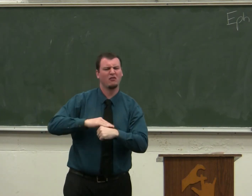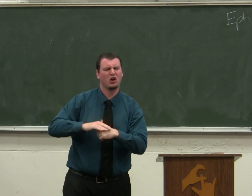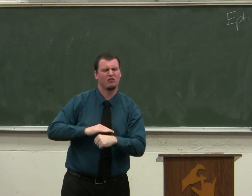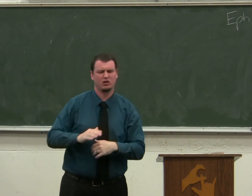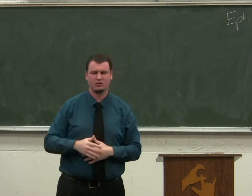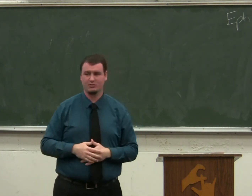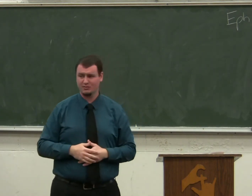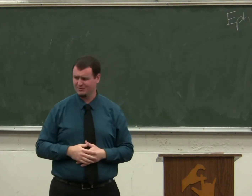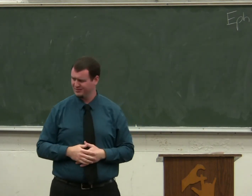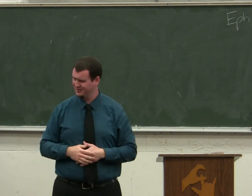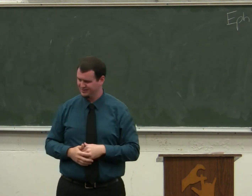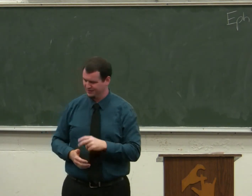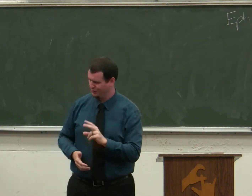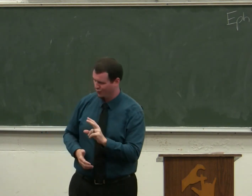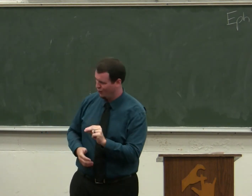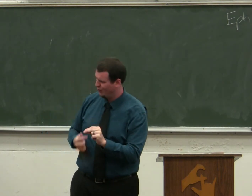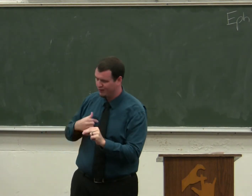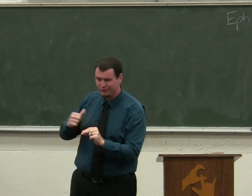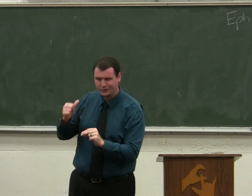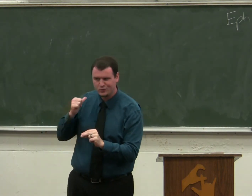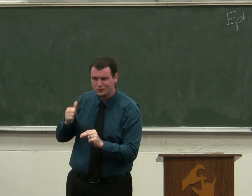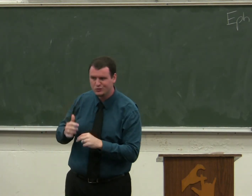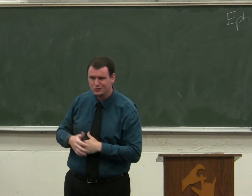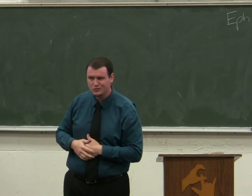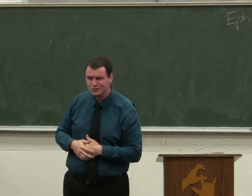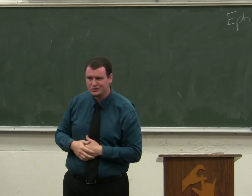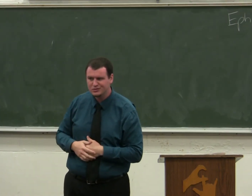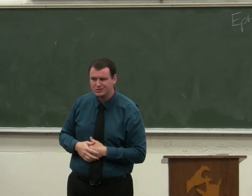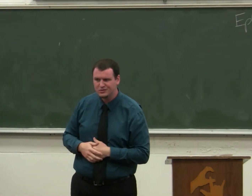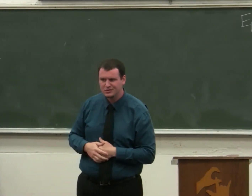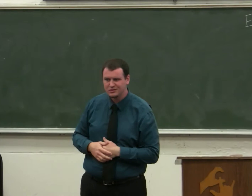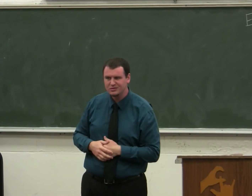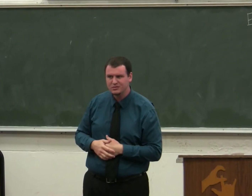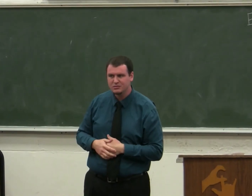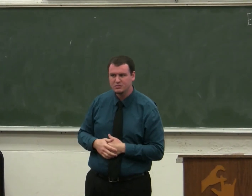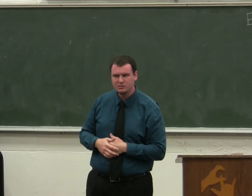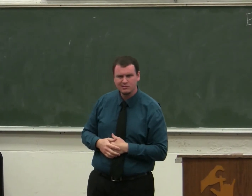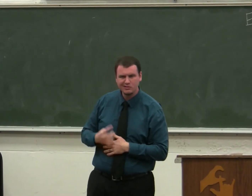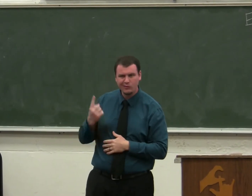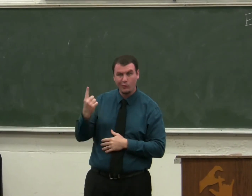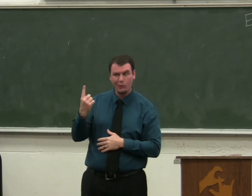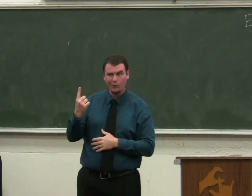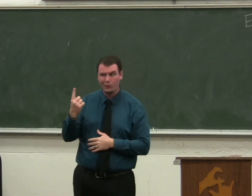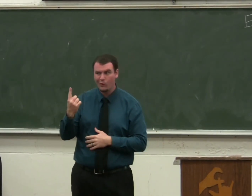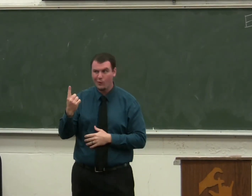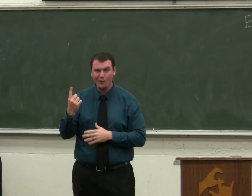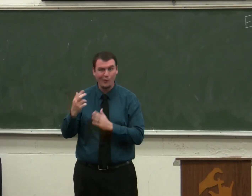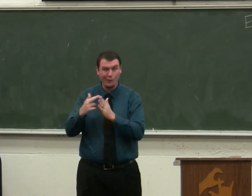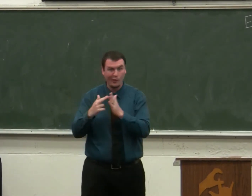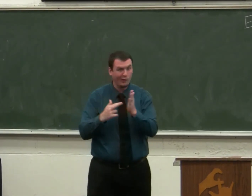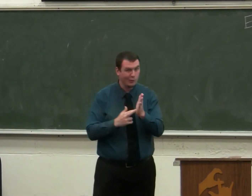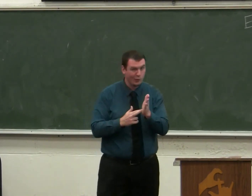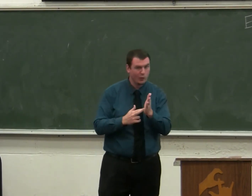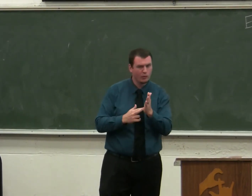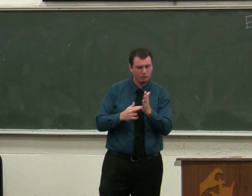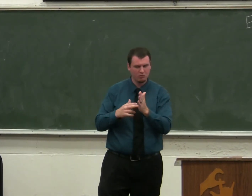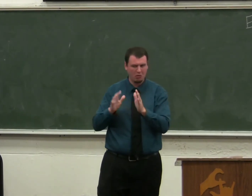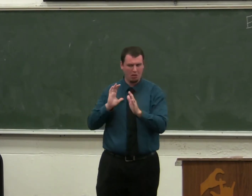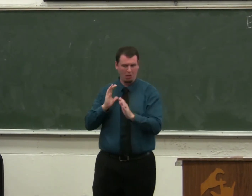Oh, it is nothing. Just overlook it. And I'll say, no, I refuse to do that.